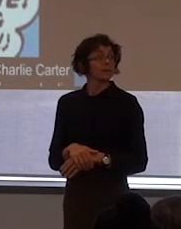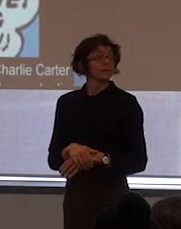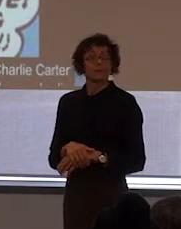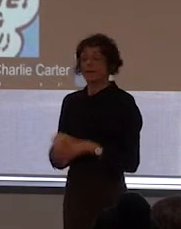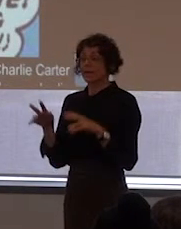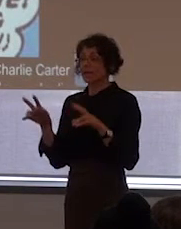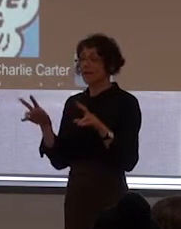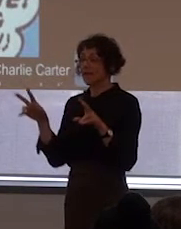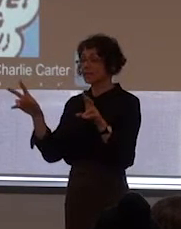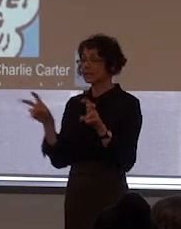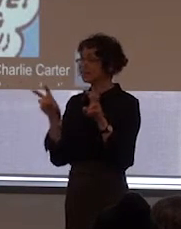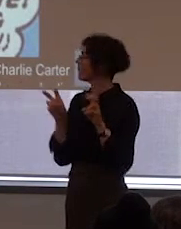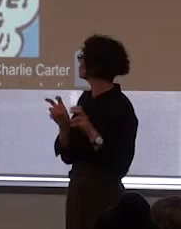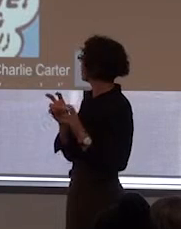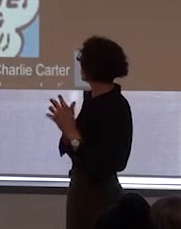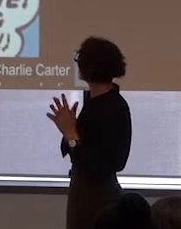CAPTCHA.